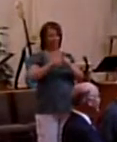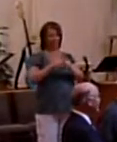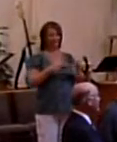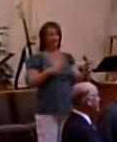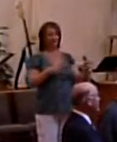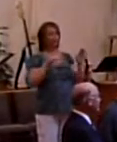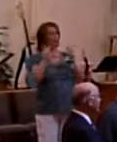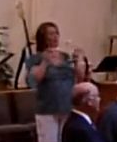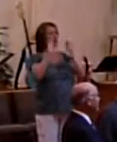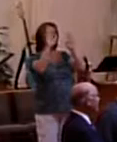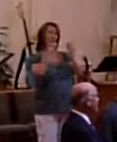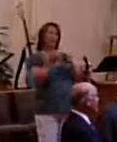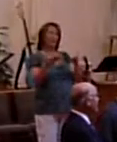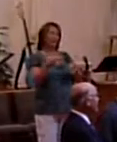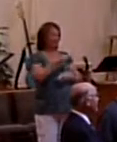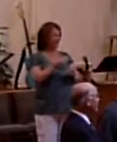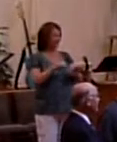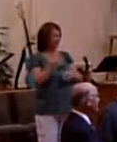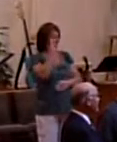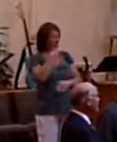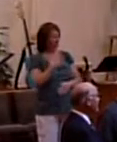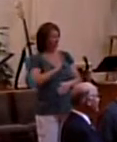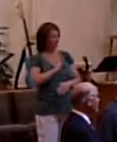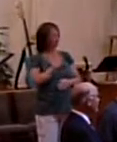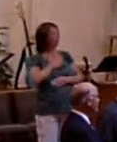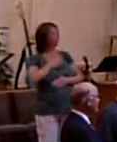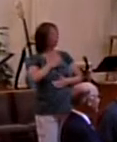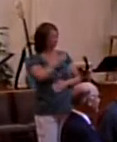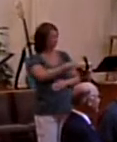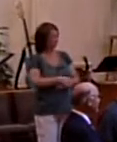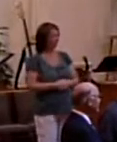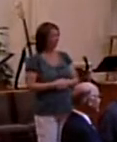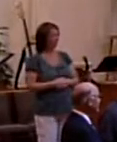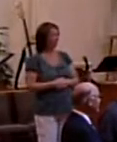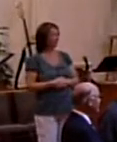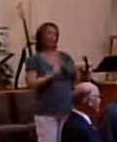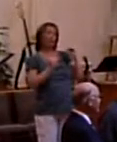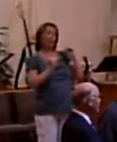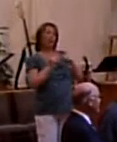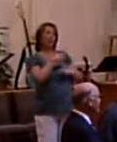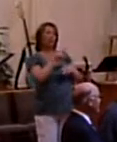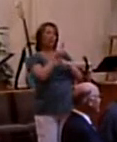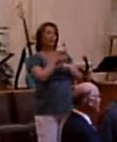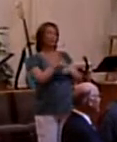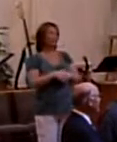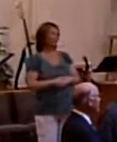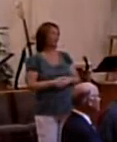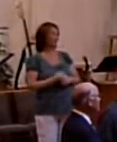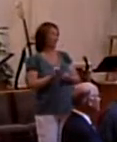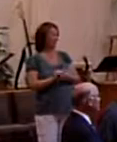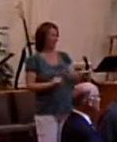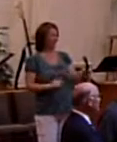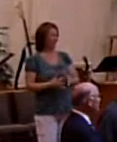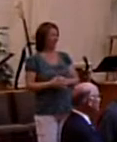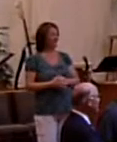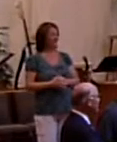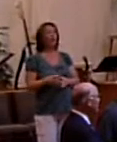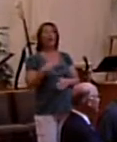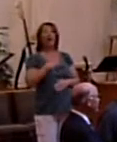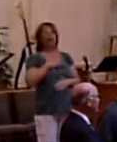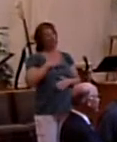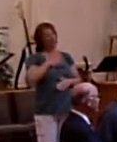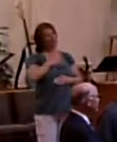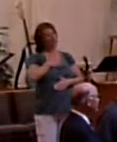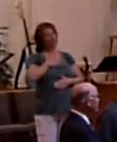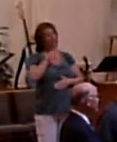things he does for us. We do appreciate you. We hope that you can use these. All right. We'll do it. I appreciate